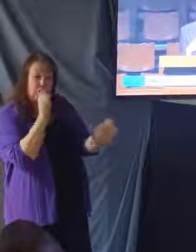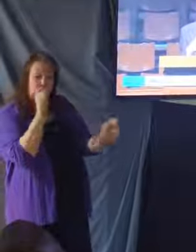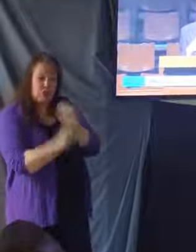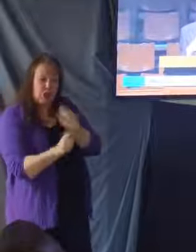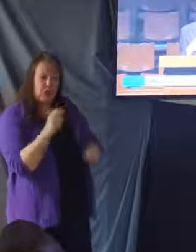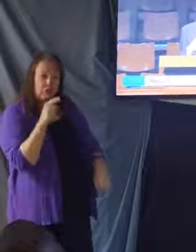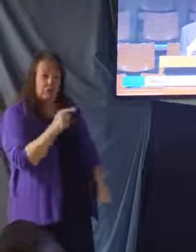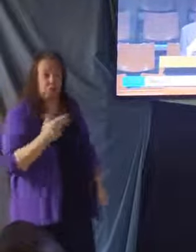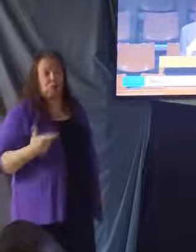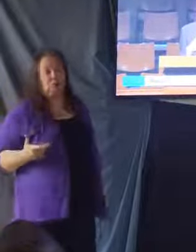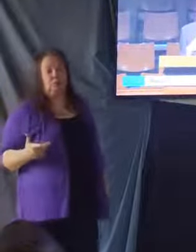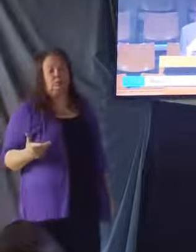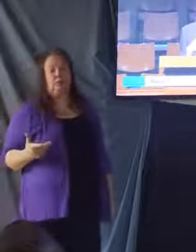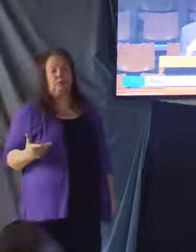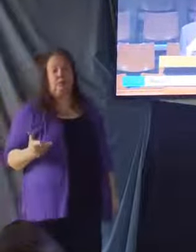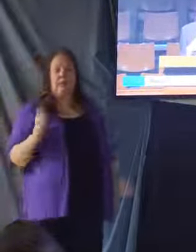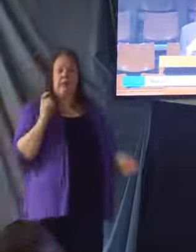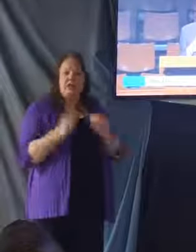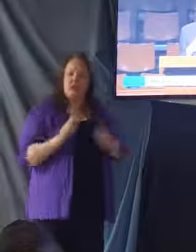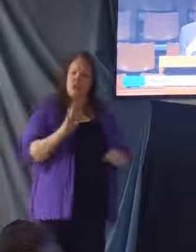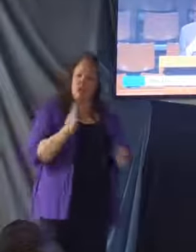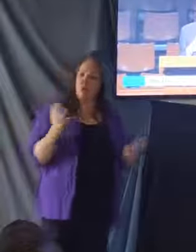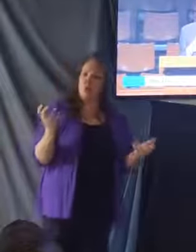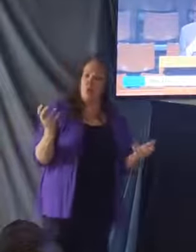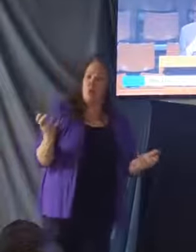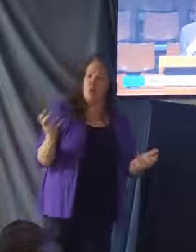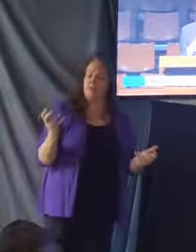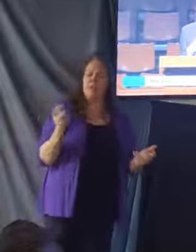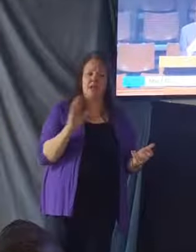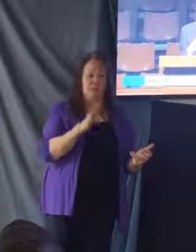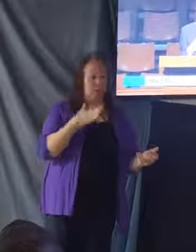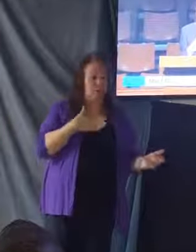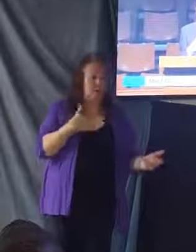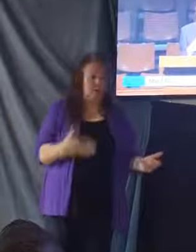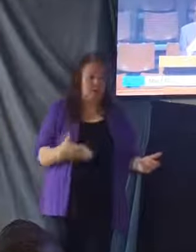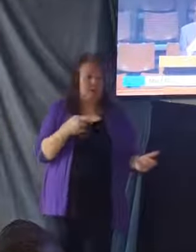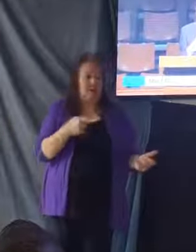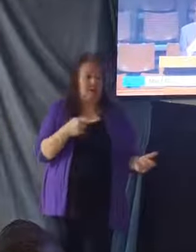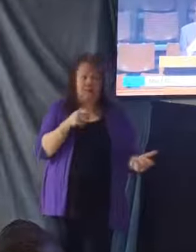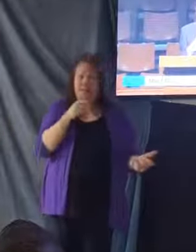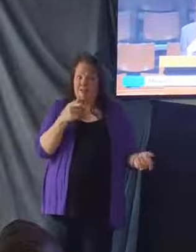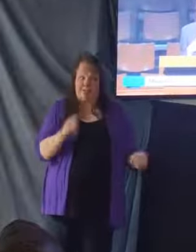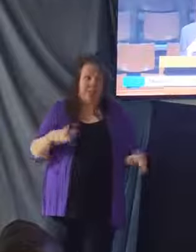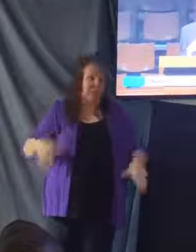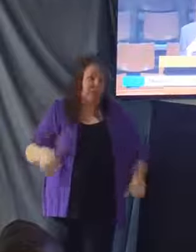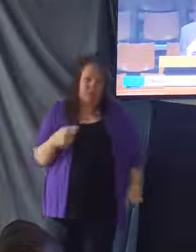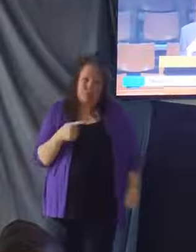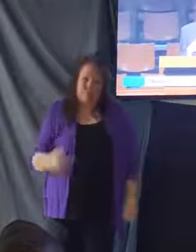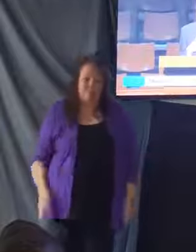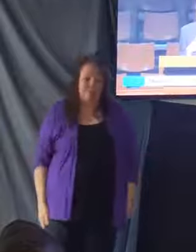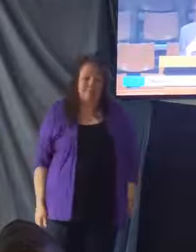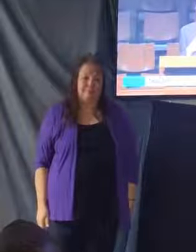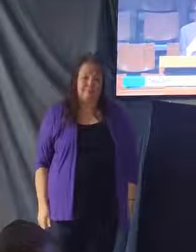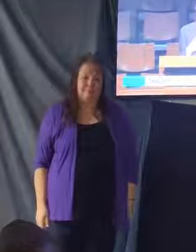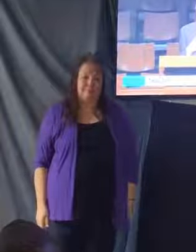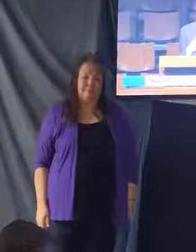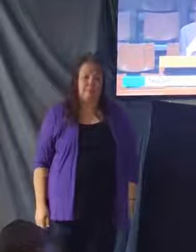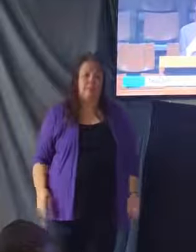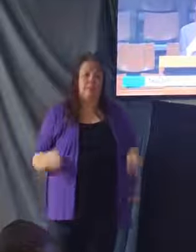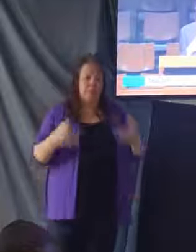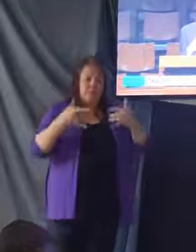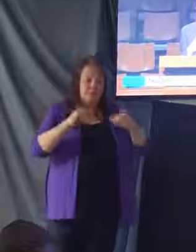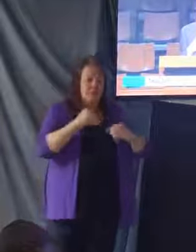changes you and changes your desires. And by your own admission, that hasn't happened to you. You